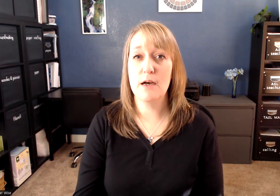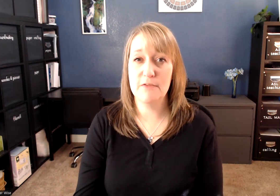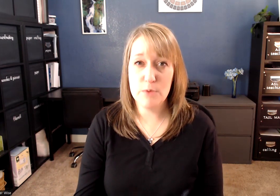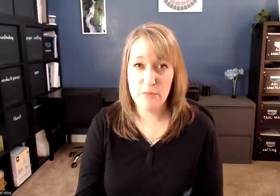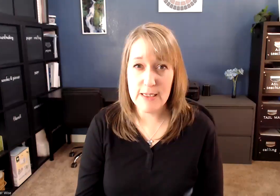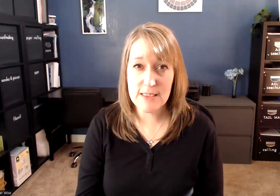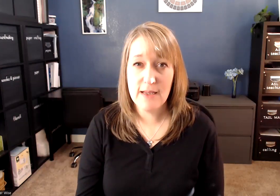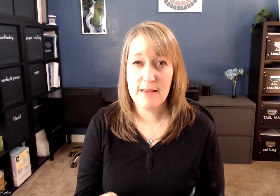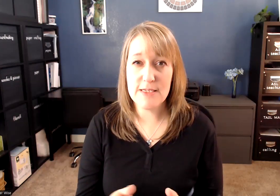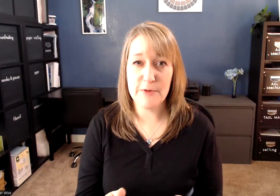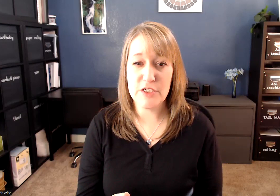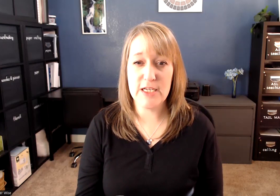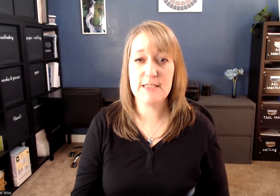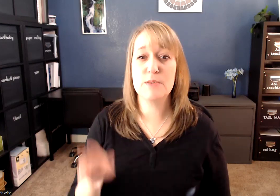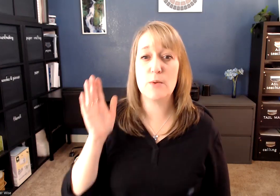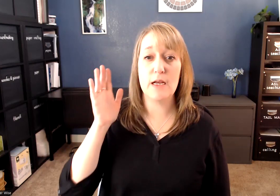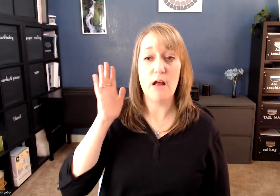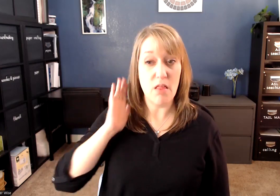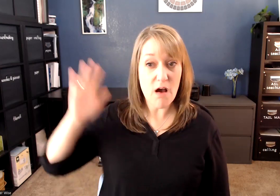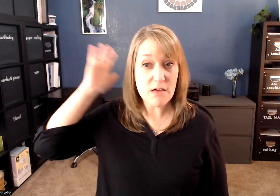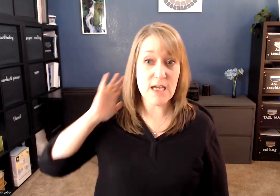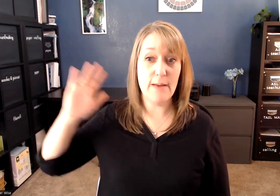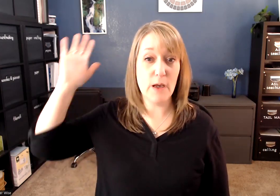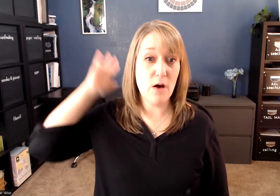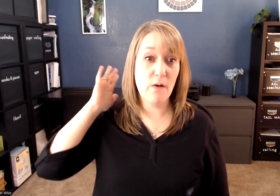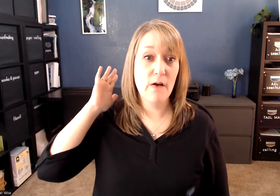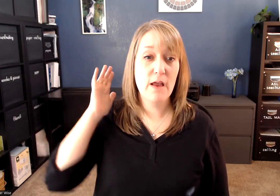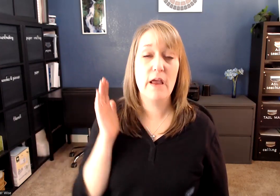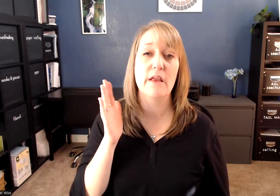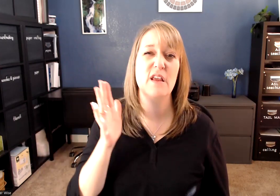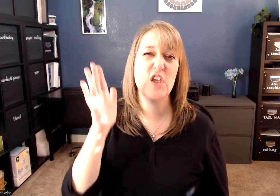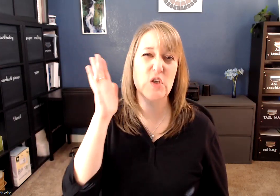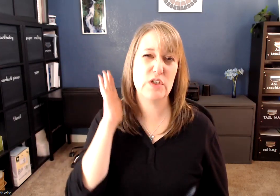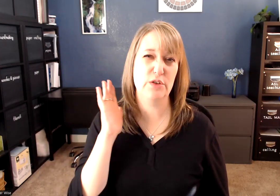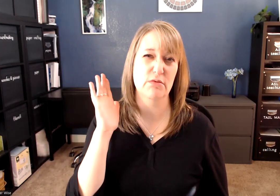of movement that differentiates between a long time ago and used to.